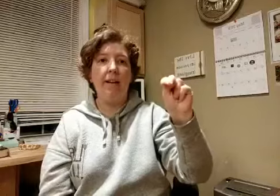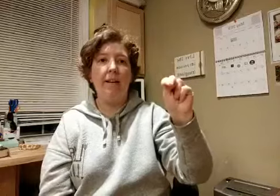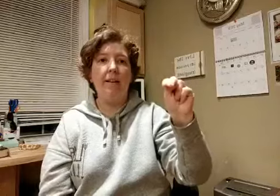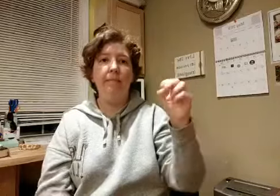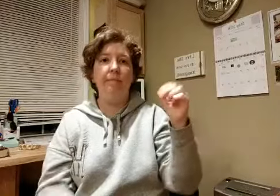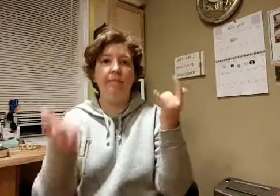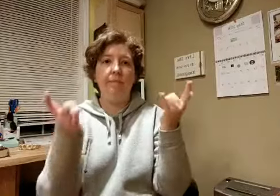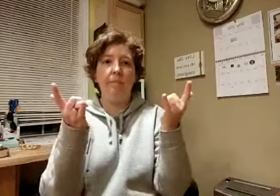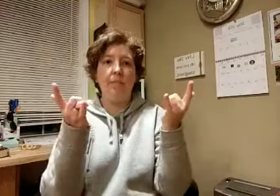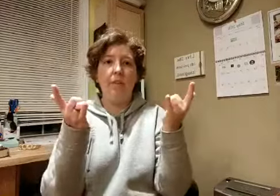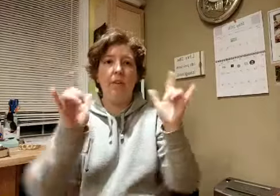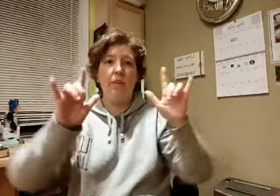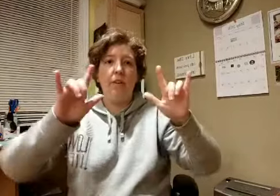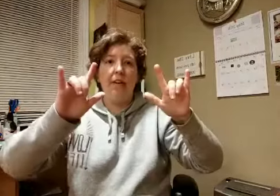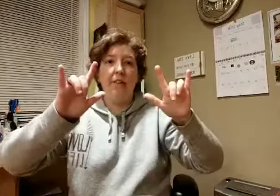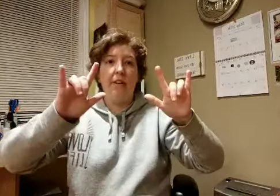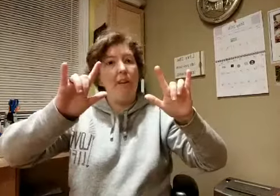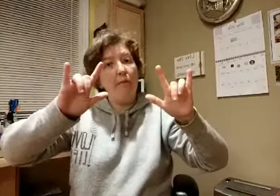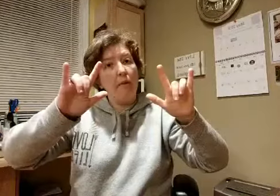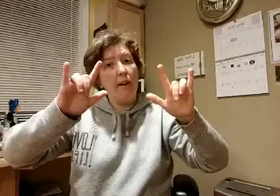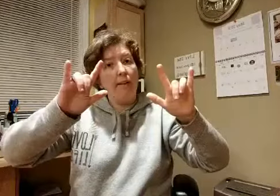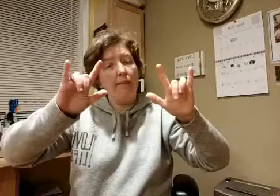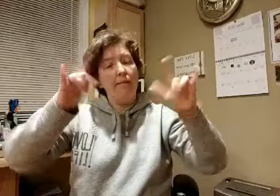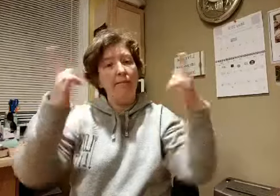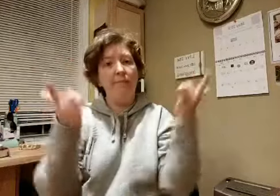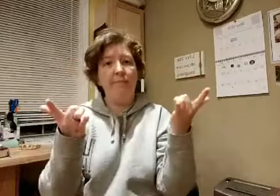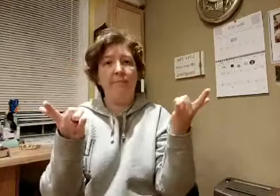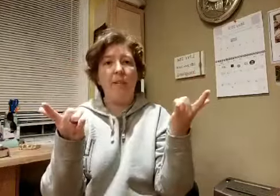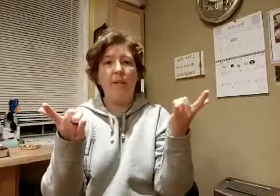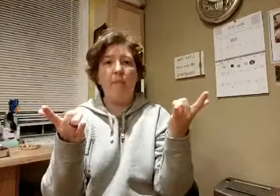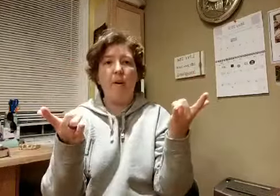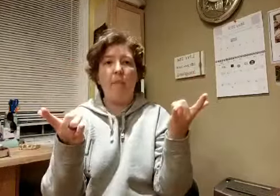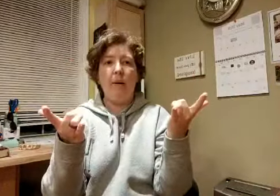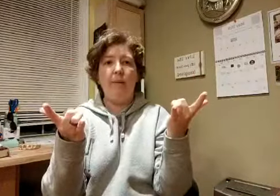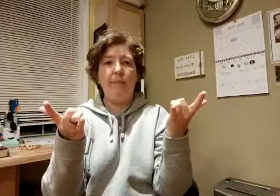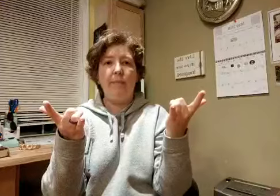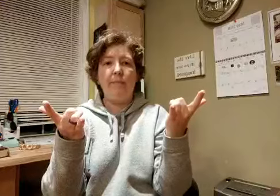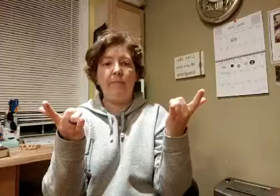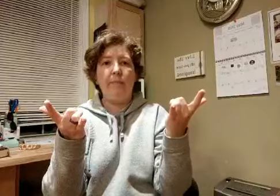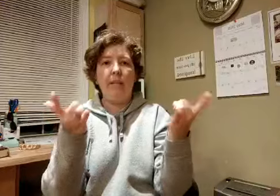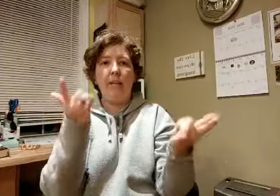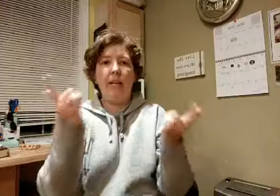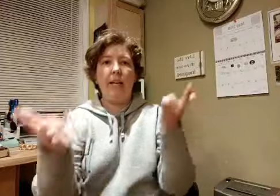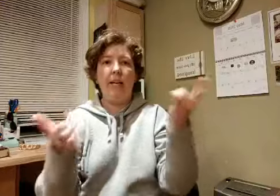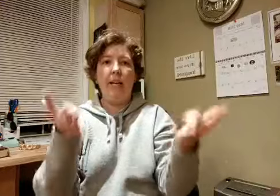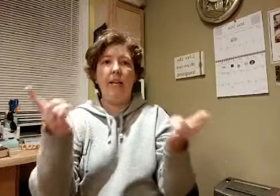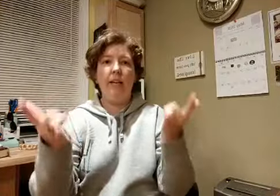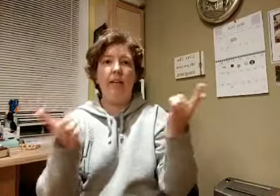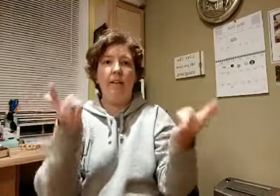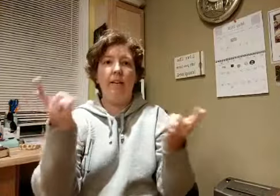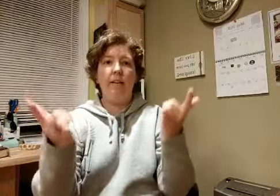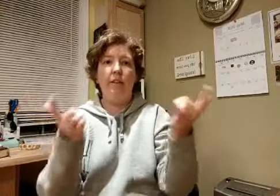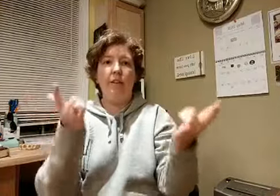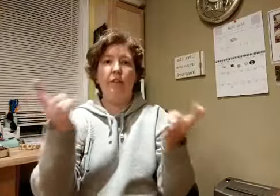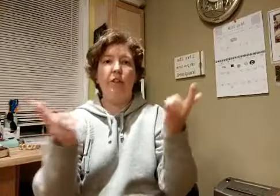Spider-Man. You got your I love you hands, palm out, and you're going to shoot